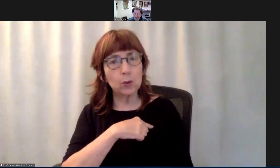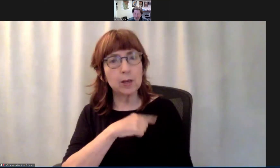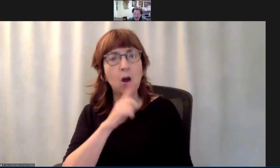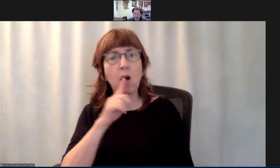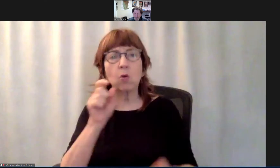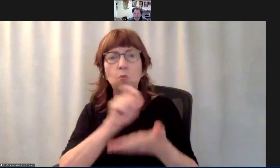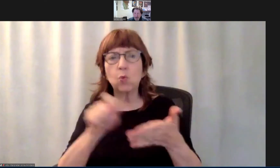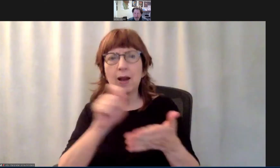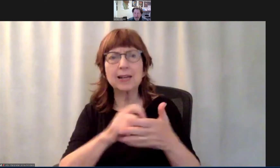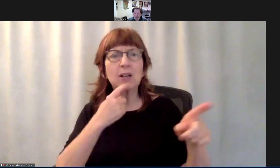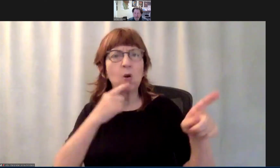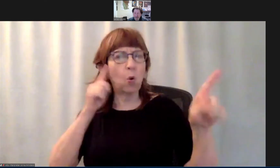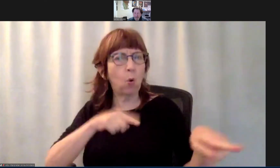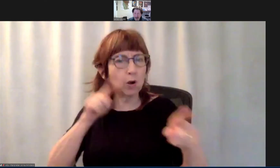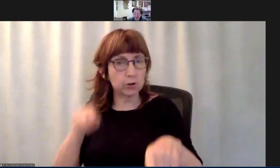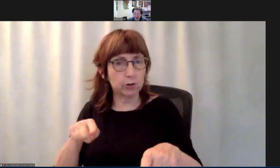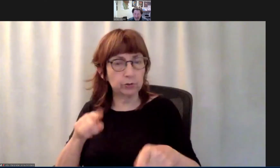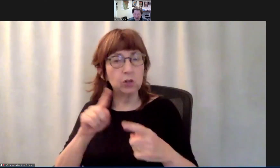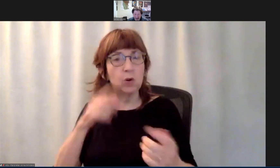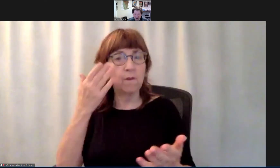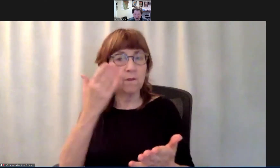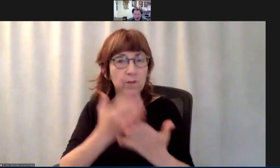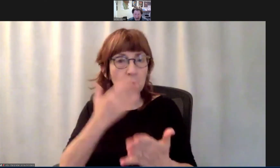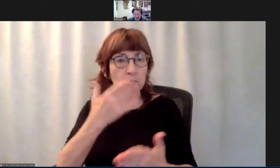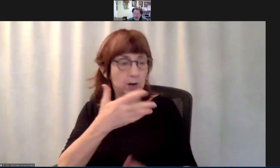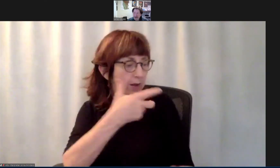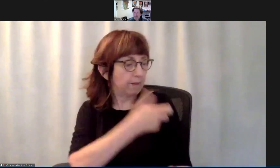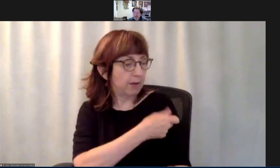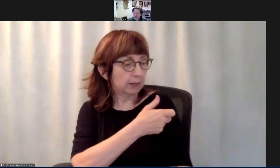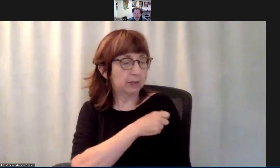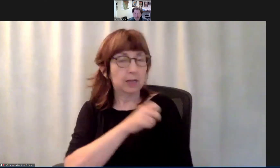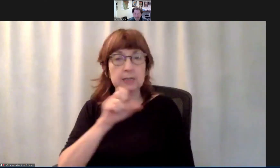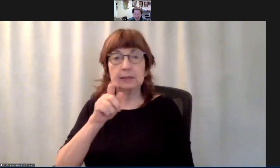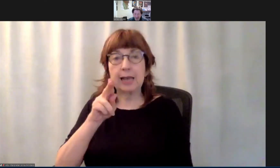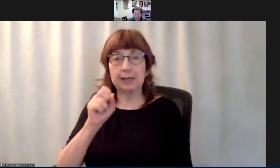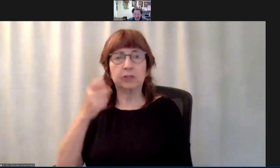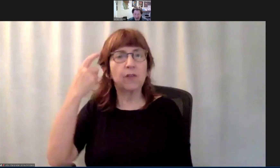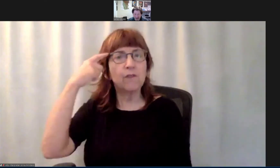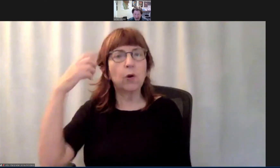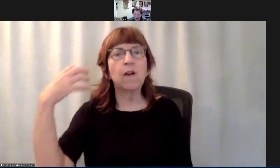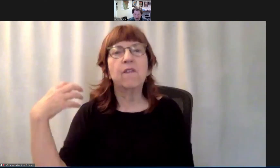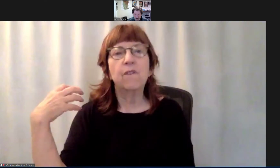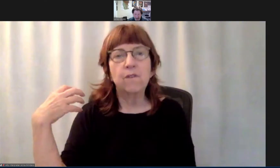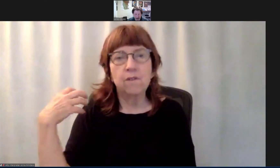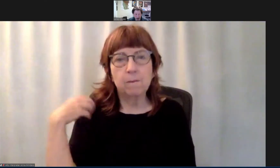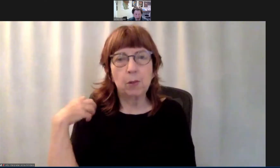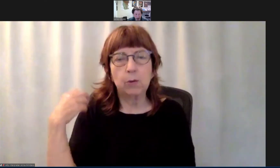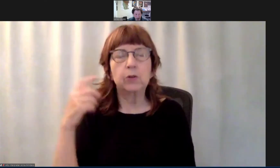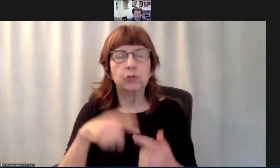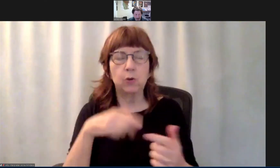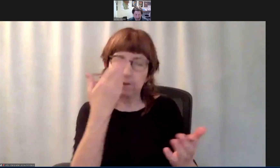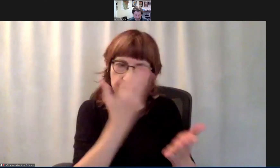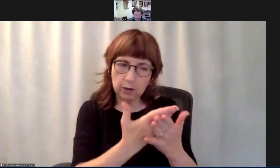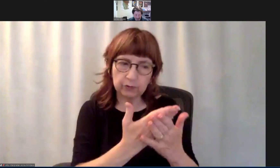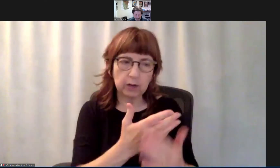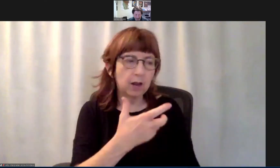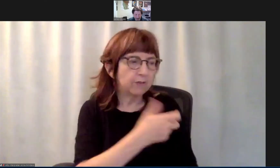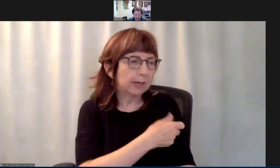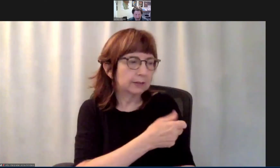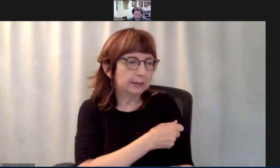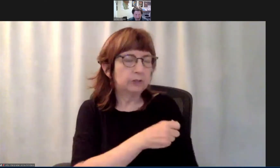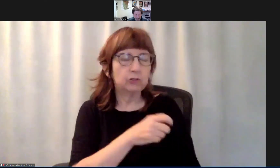writing orders at this point to verify vaccination status. This is for employers to verify vaccination status or